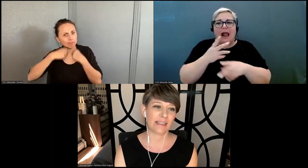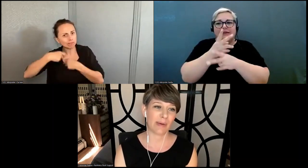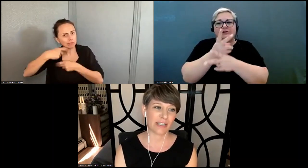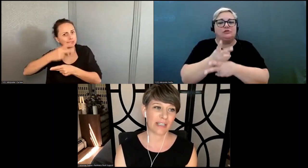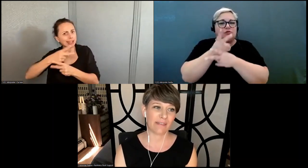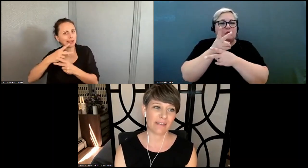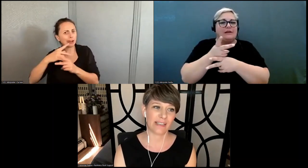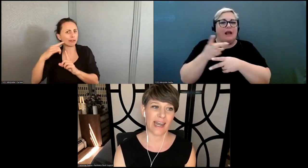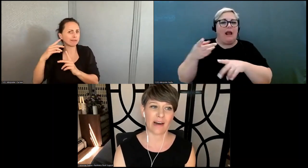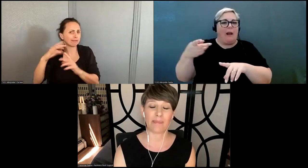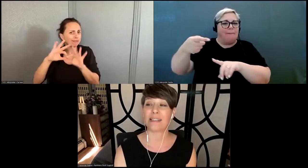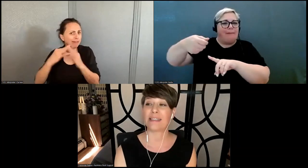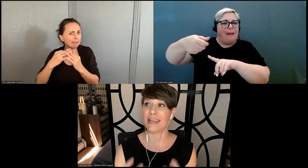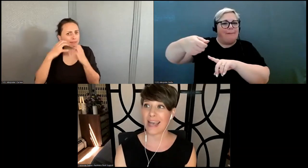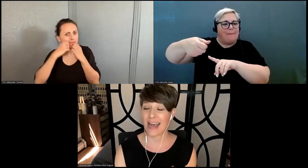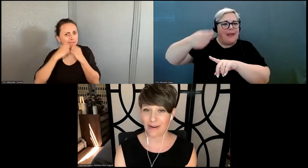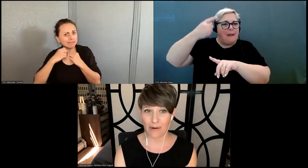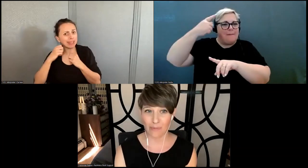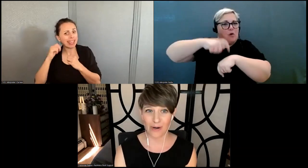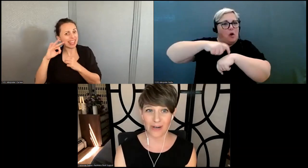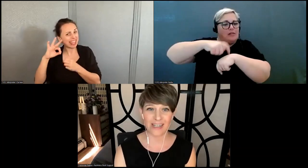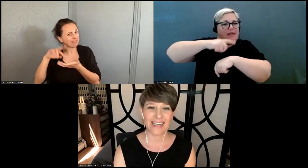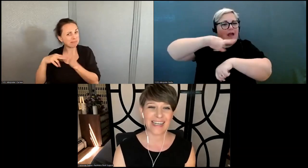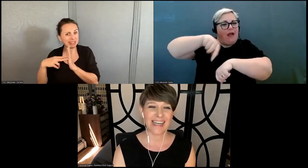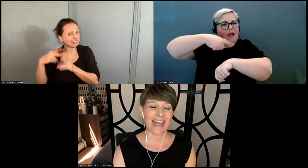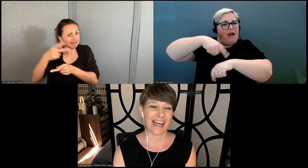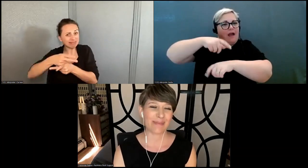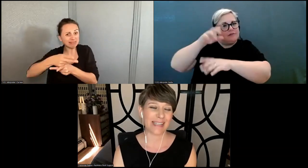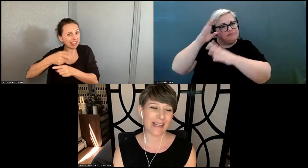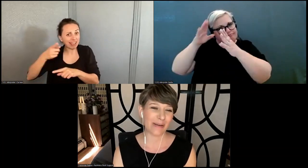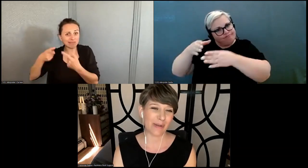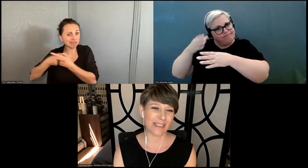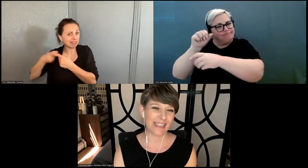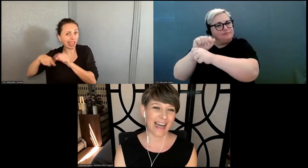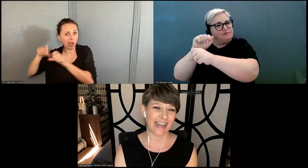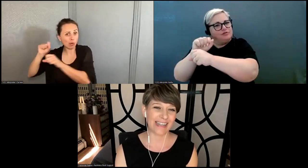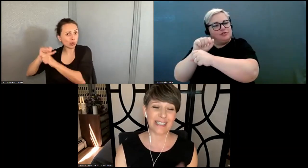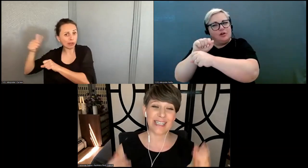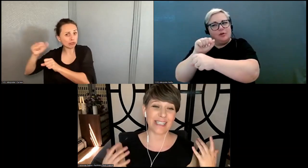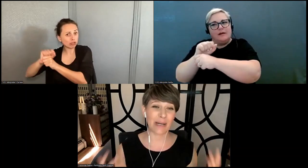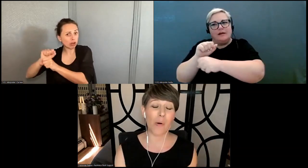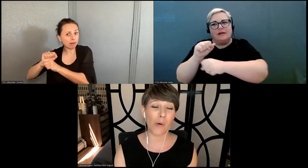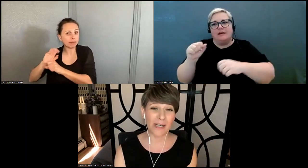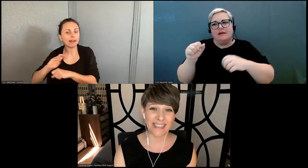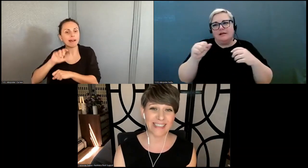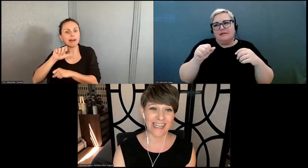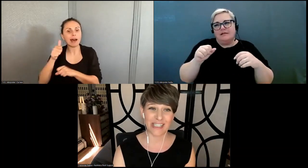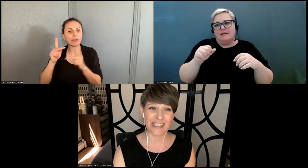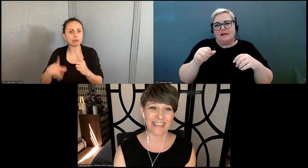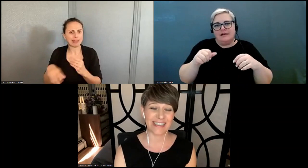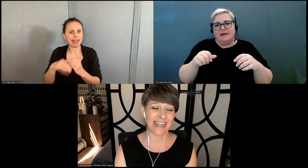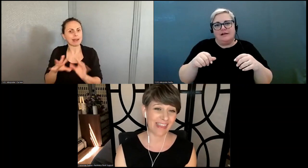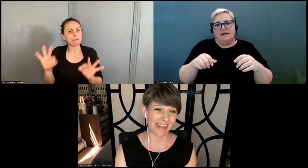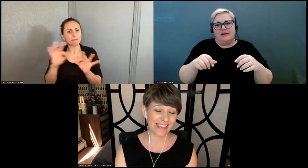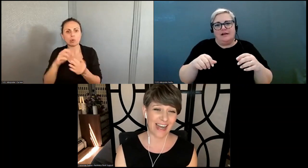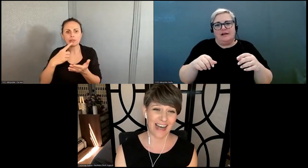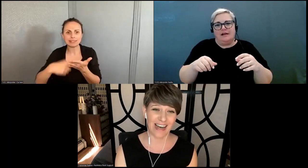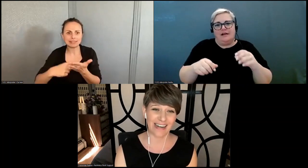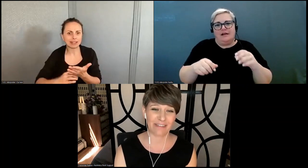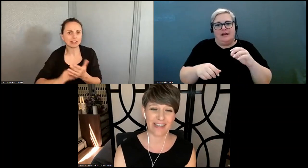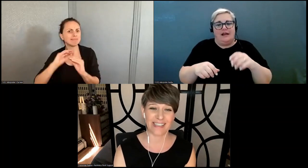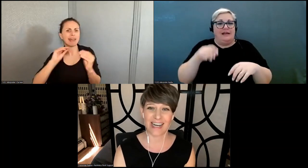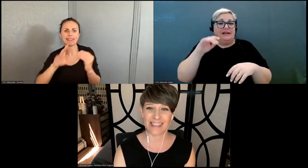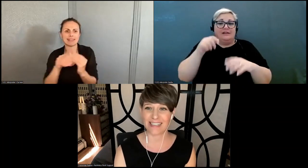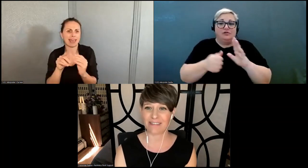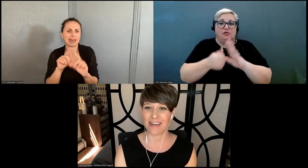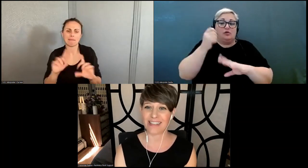ones, especially if this care means they cannot work. Another person added, just such important discussions, nothing to add,